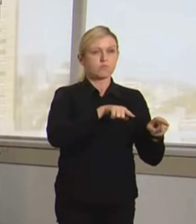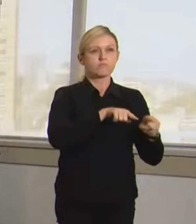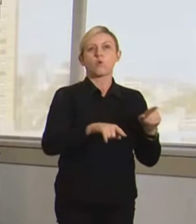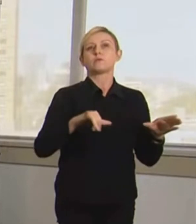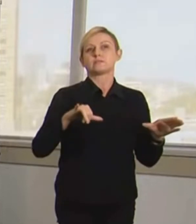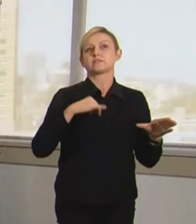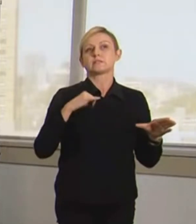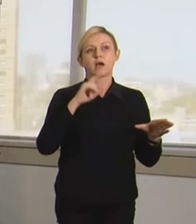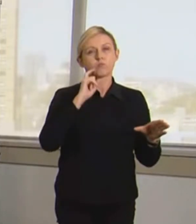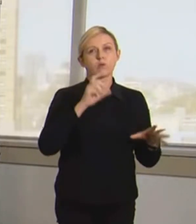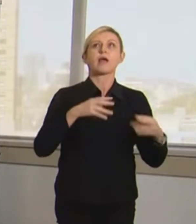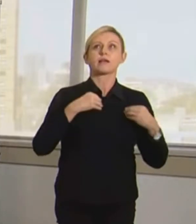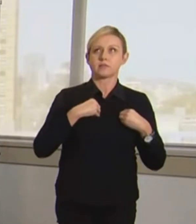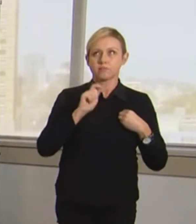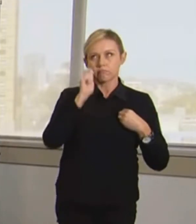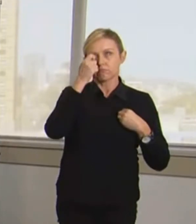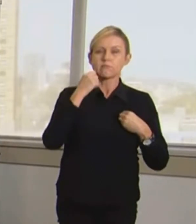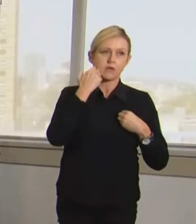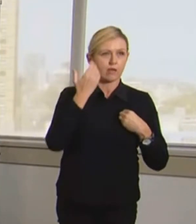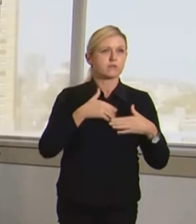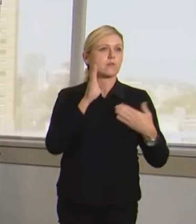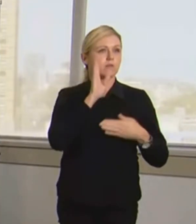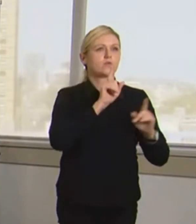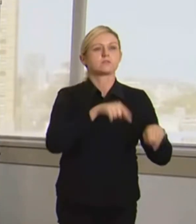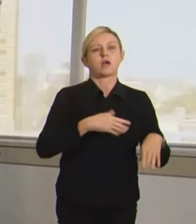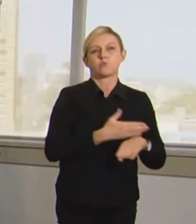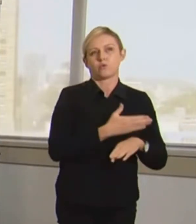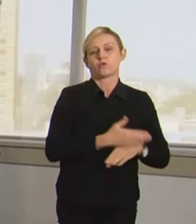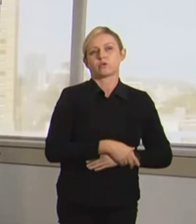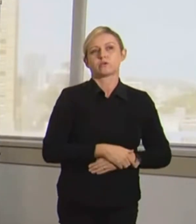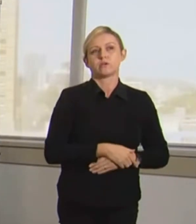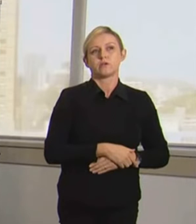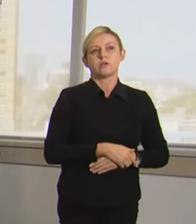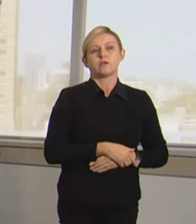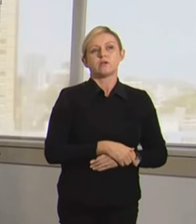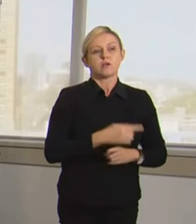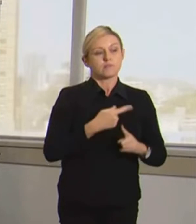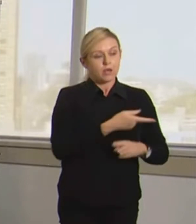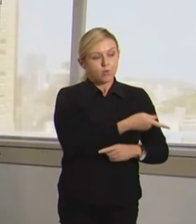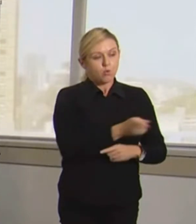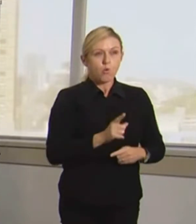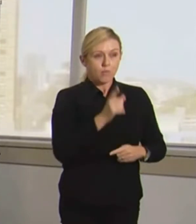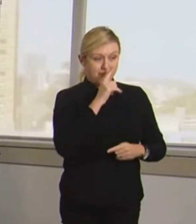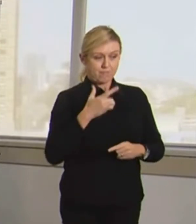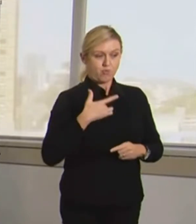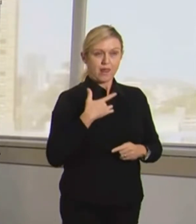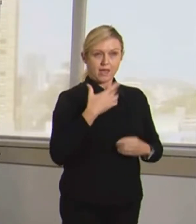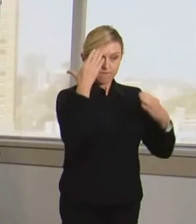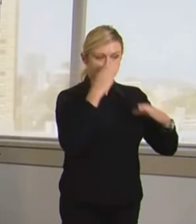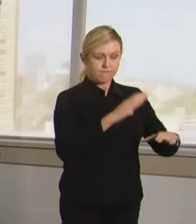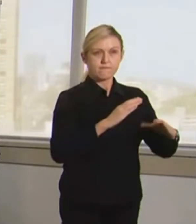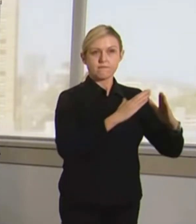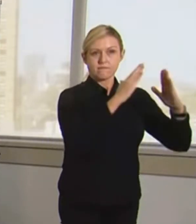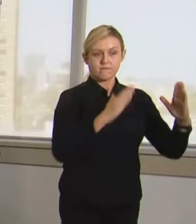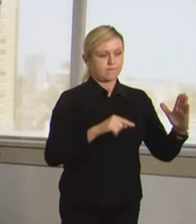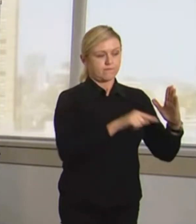hopefully, accept that arrangement. So, and of course, there's a regular testing anyway of all of the residents who are located within the facility. So